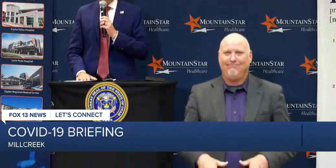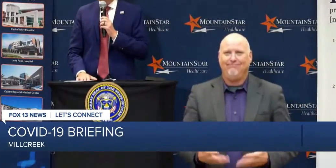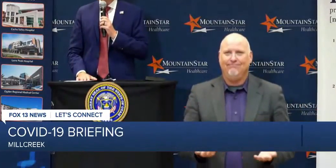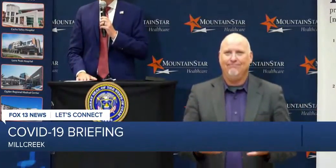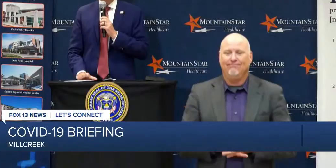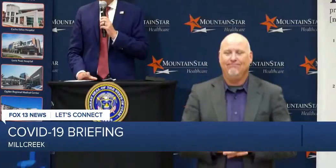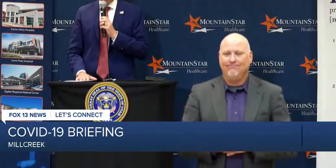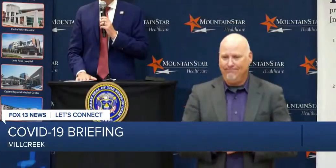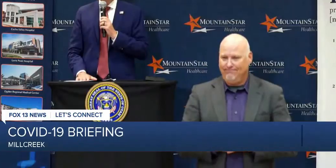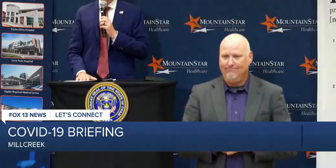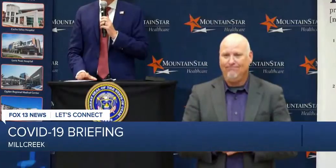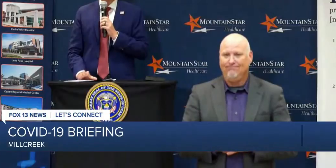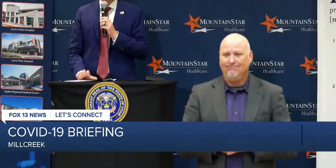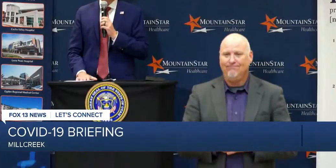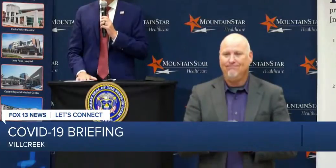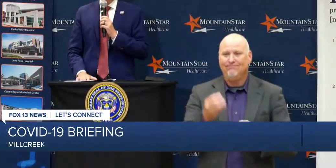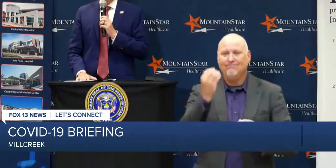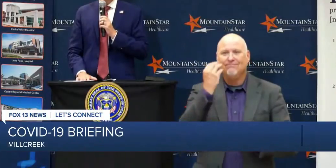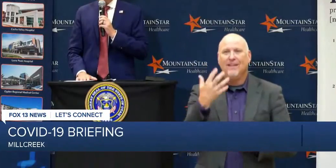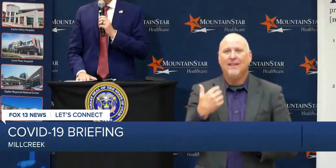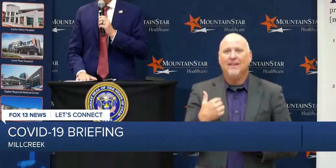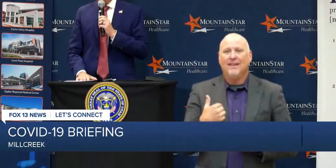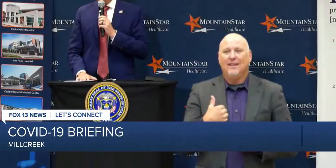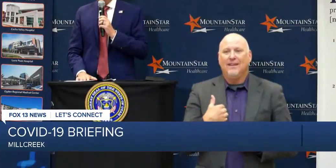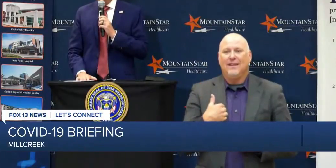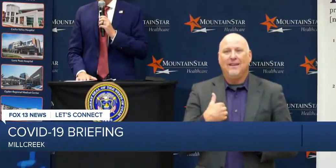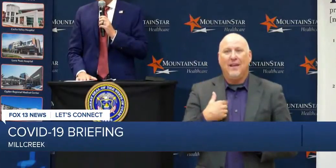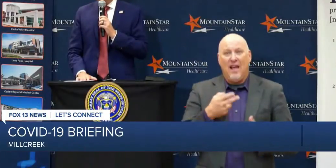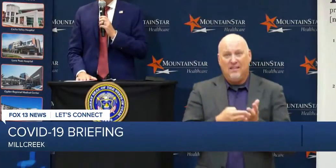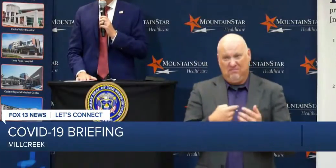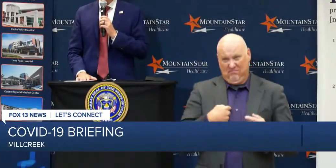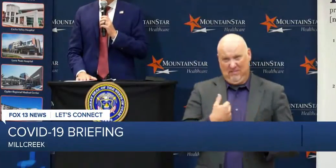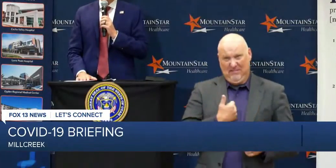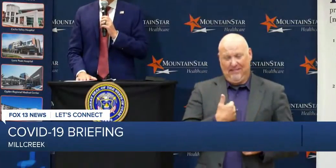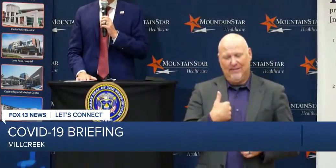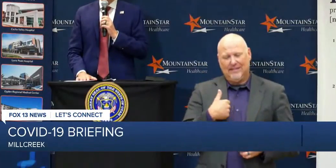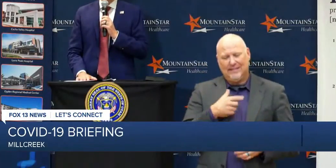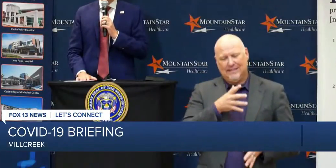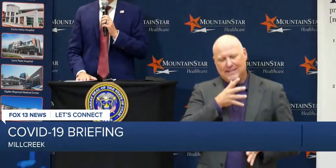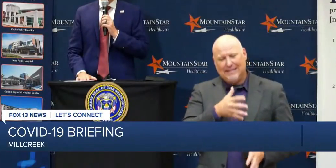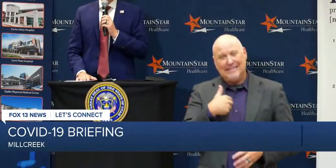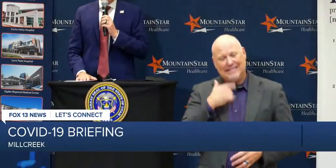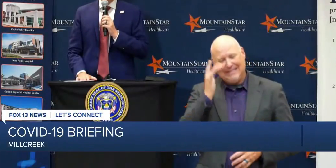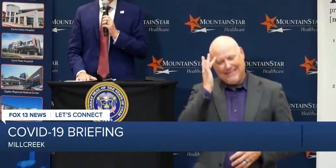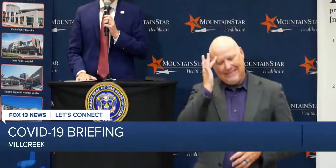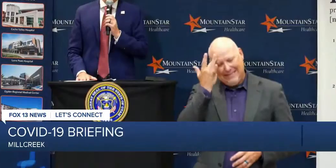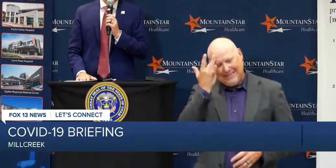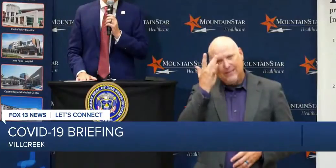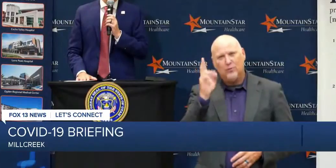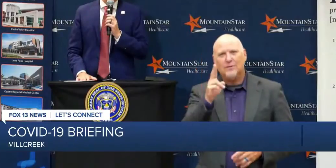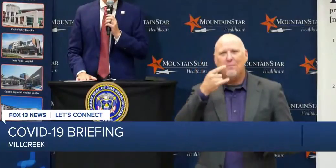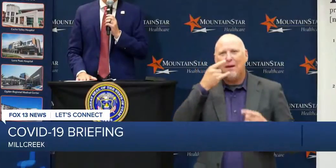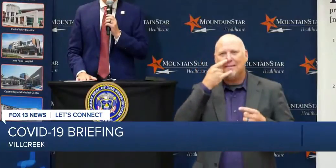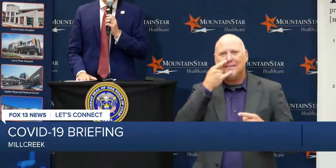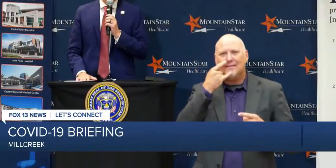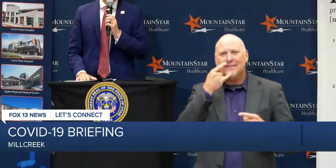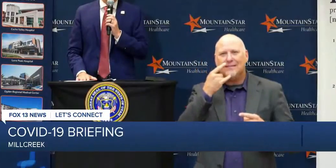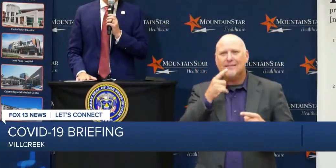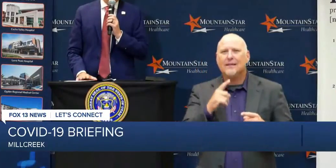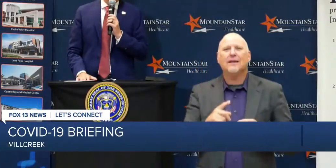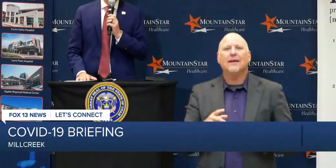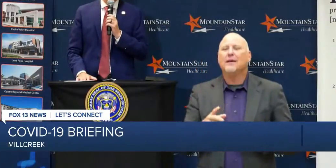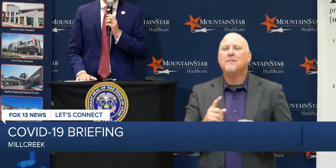I'm really tired, I'm really done with it. And I'm not real excited to have